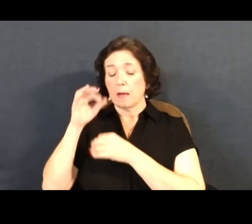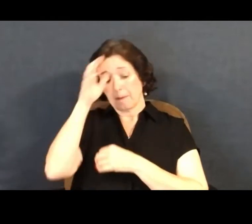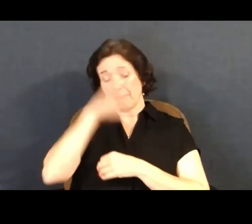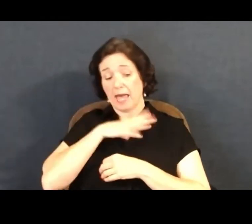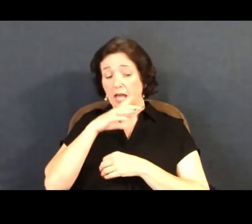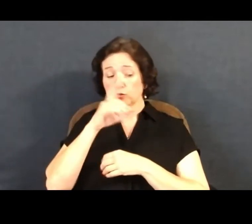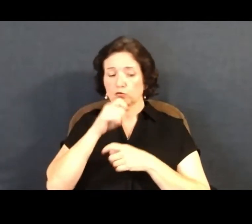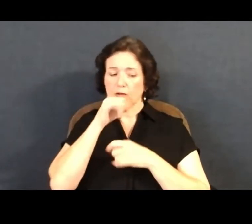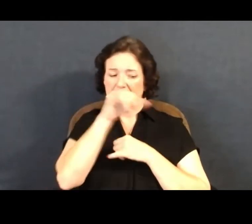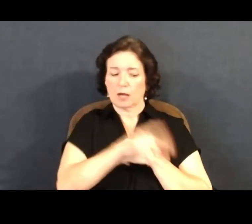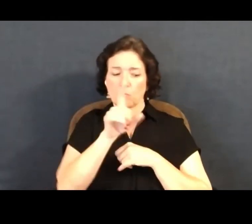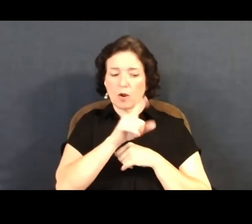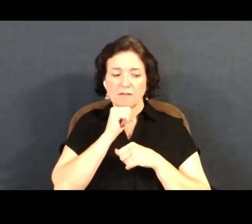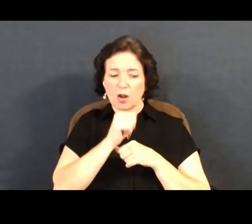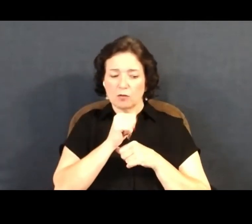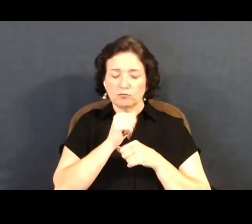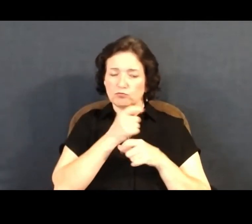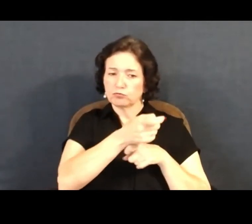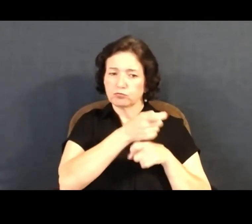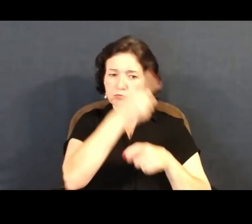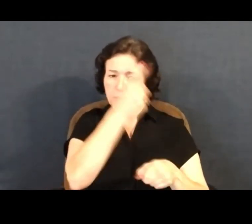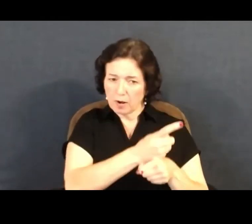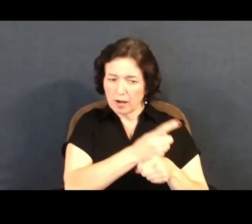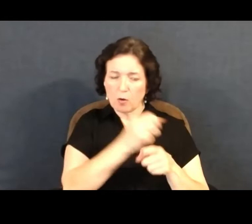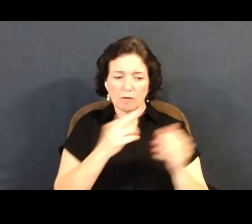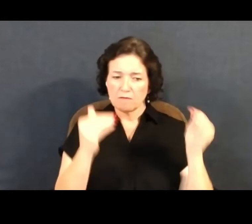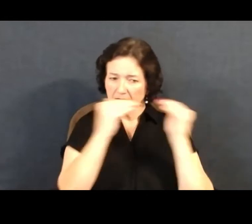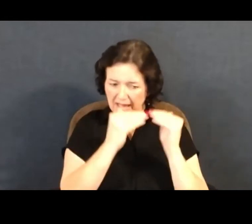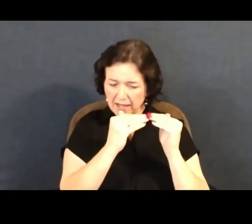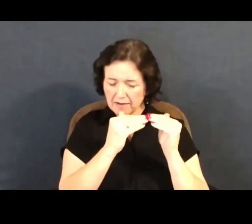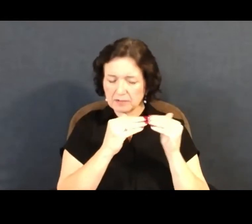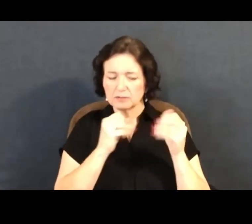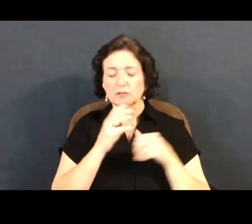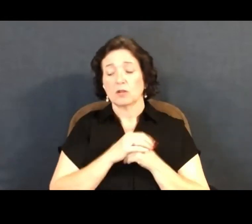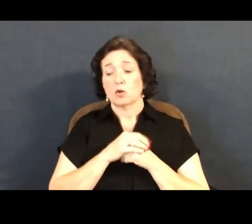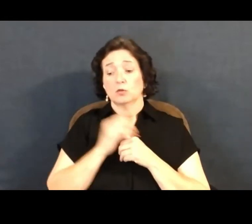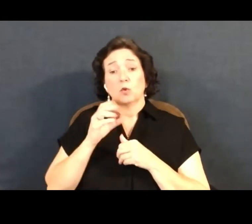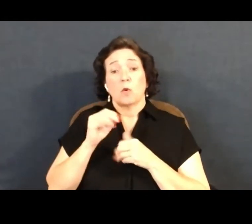fairly. And so, though not quite a young man, still a